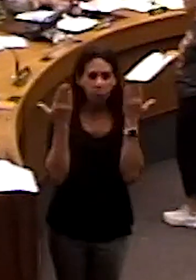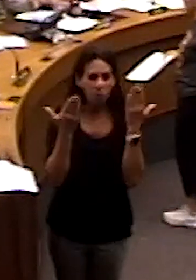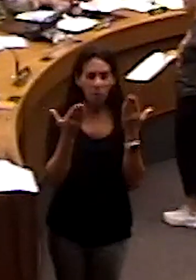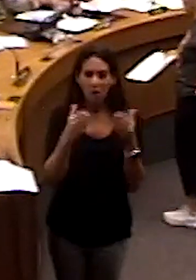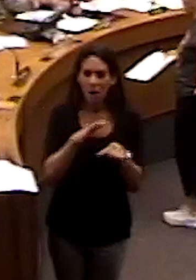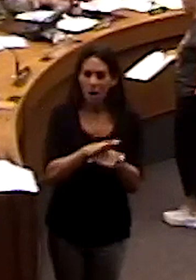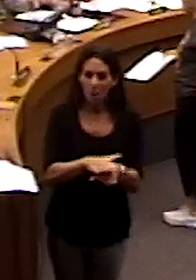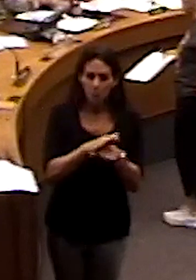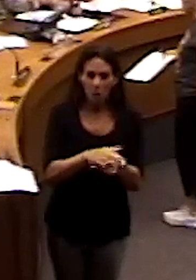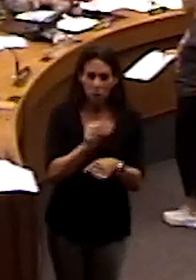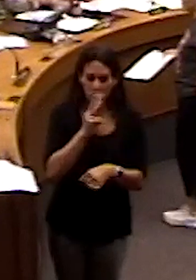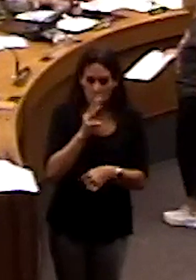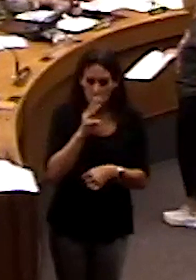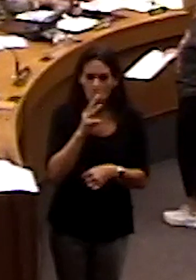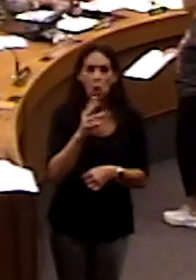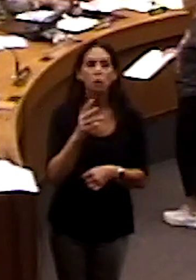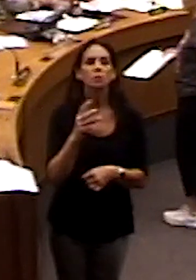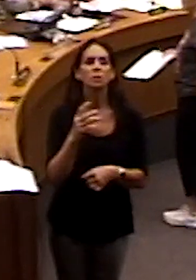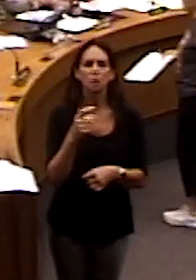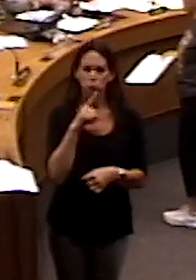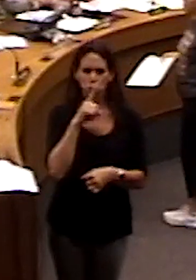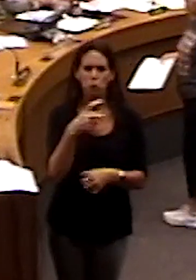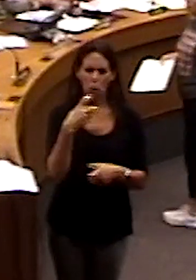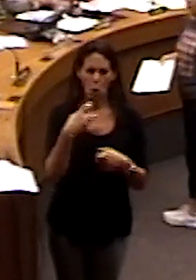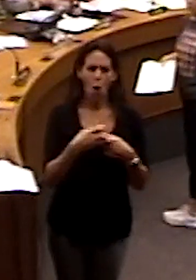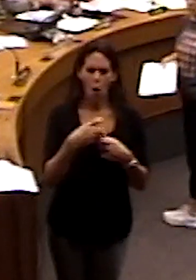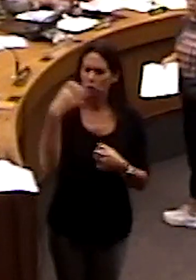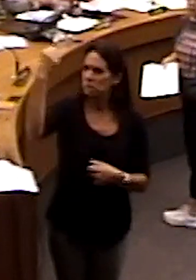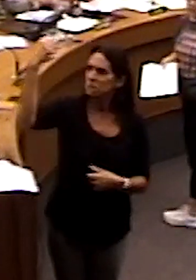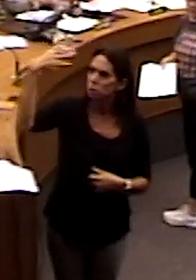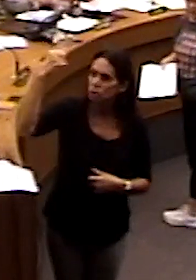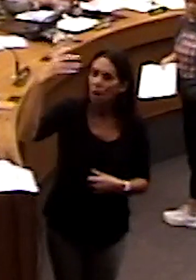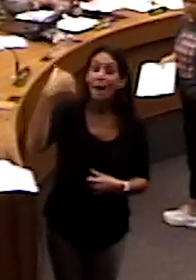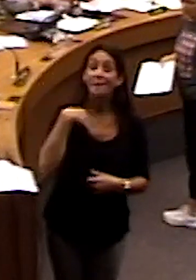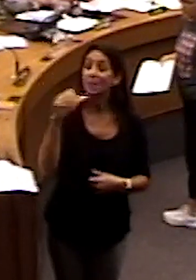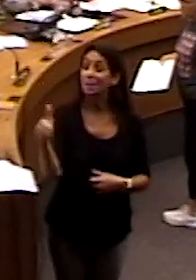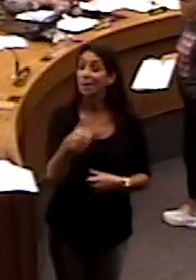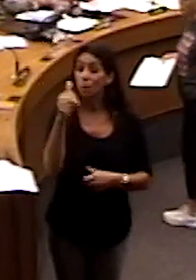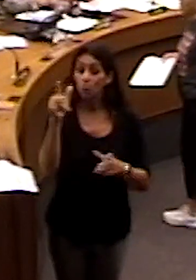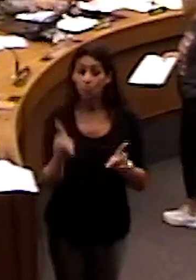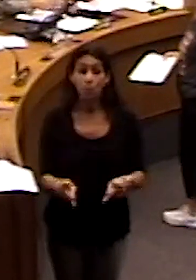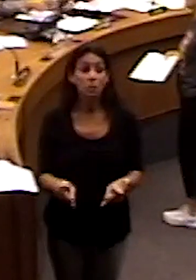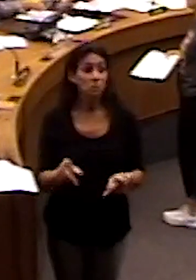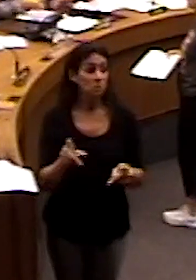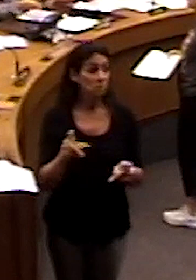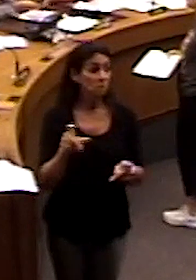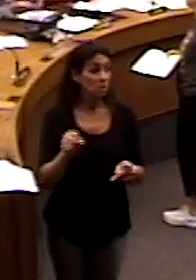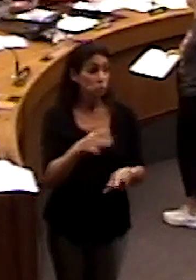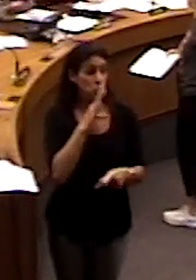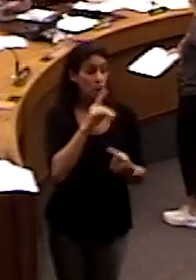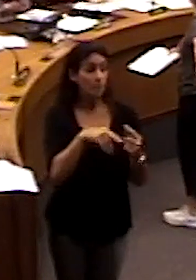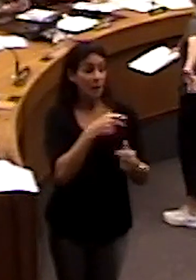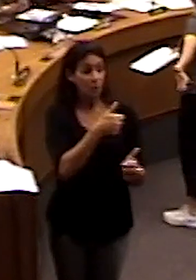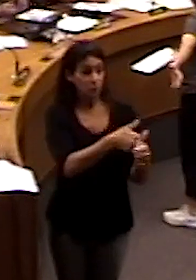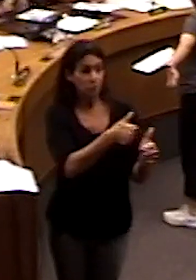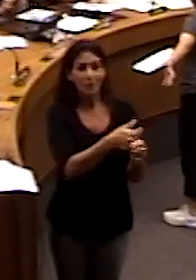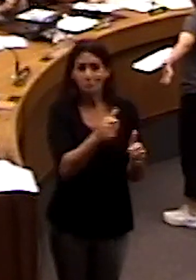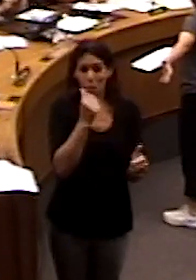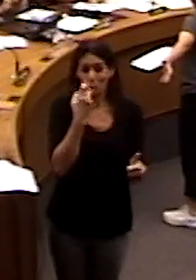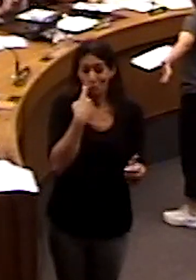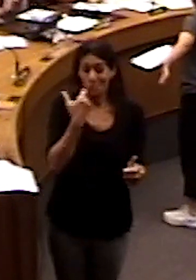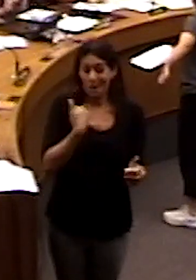had out-of-town company. Mm-hmm. It was very difficult to shower. We have another resident here that can speak for herself that just had back